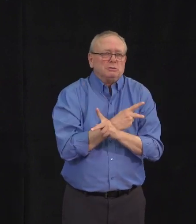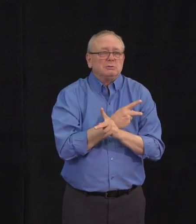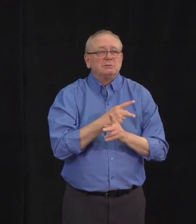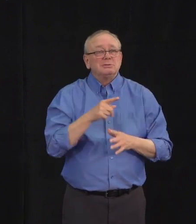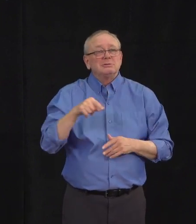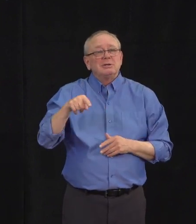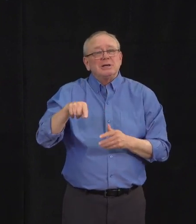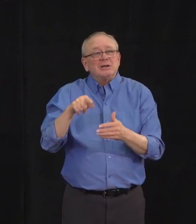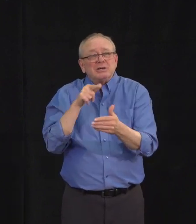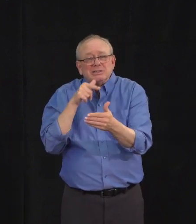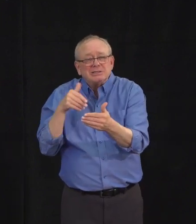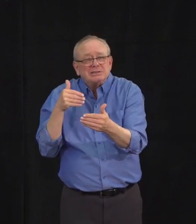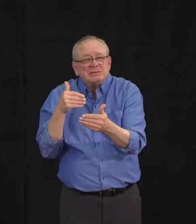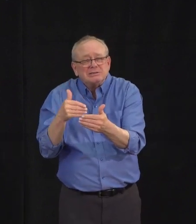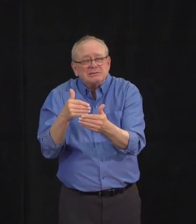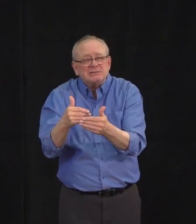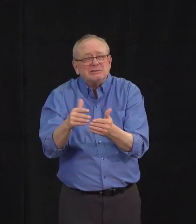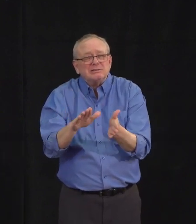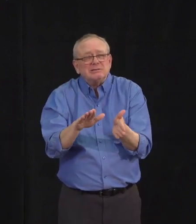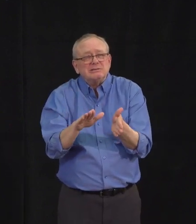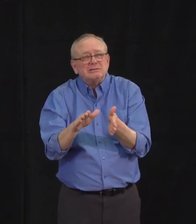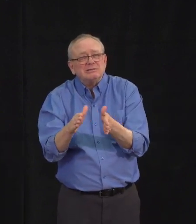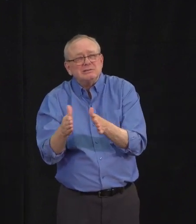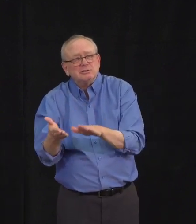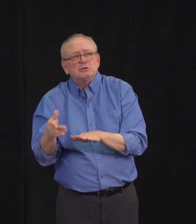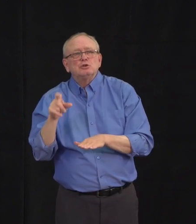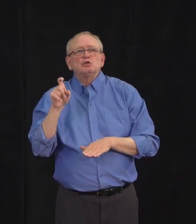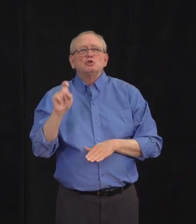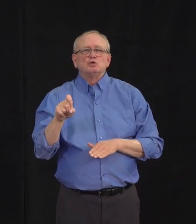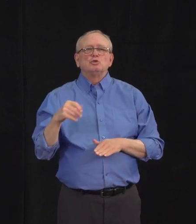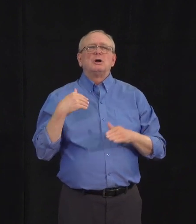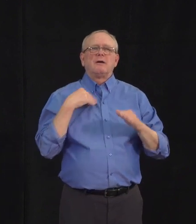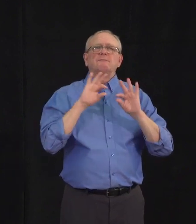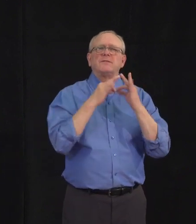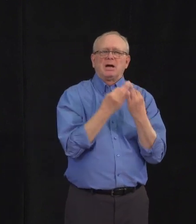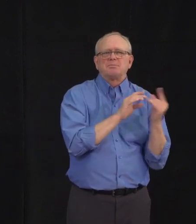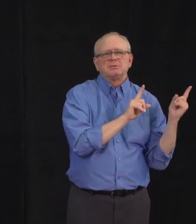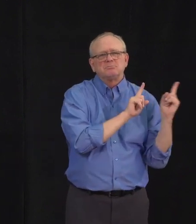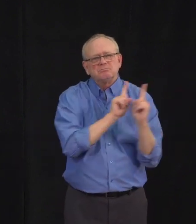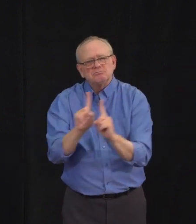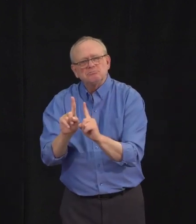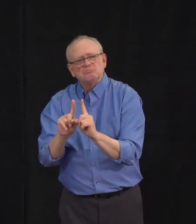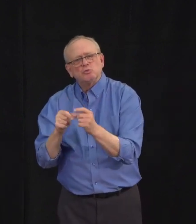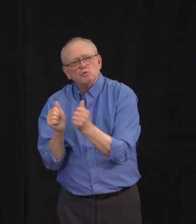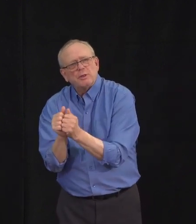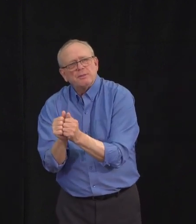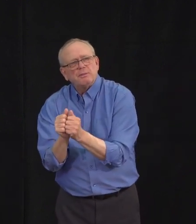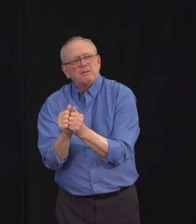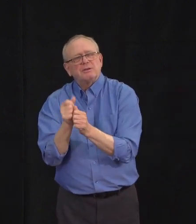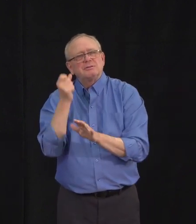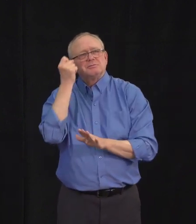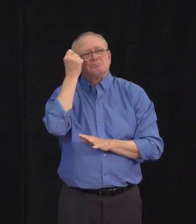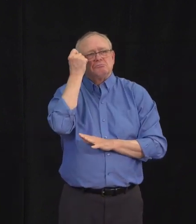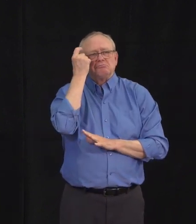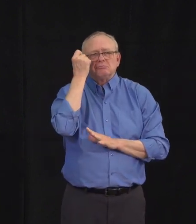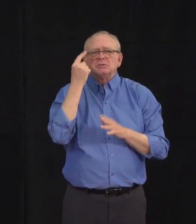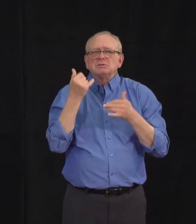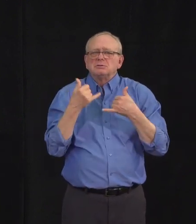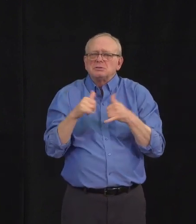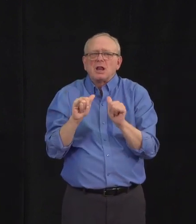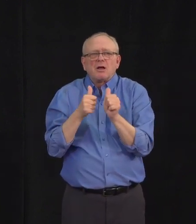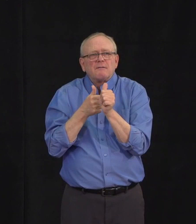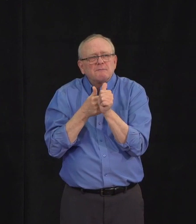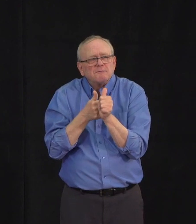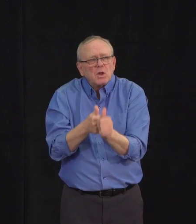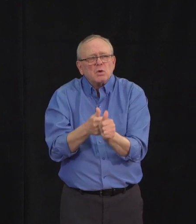should have the opportunity to have their loved ones at their side, while following the guidance in place to ensure everyone's safety. That